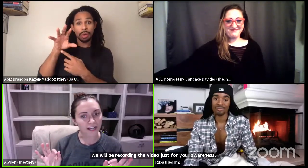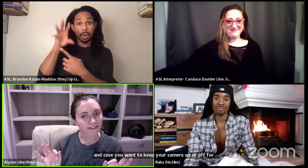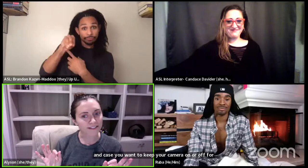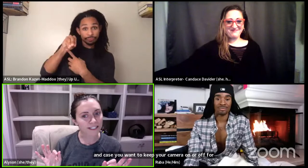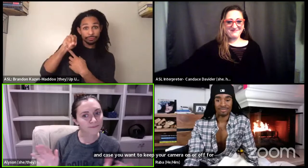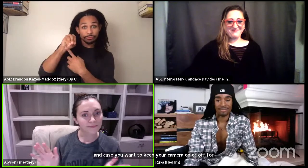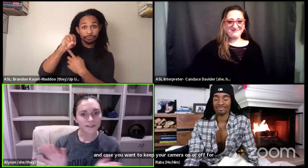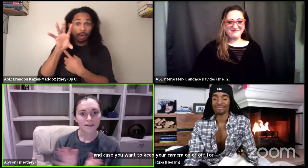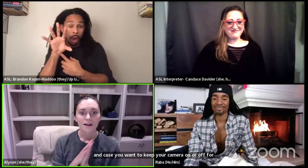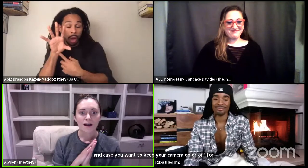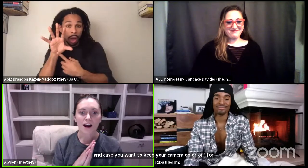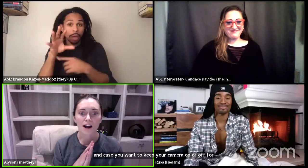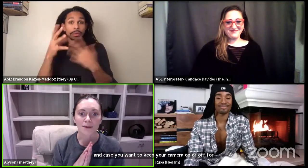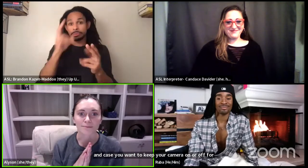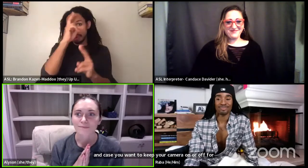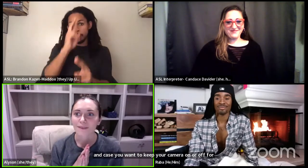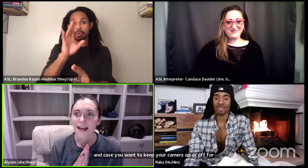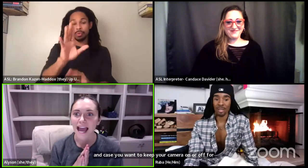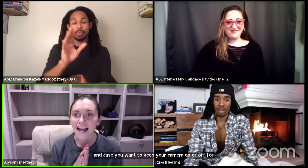your privacy.